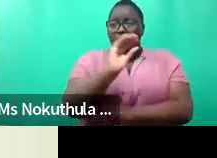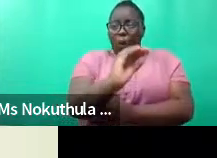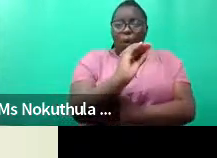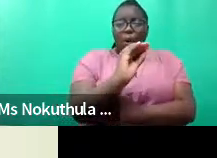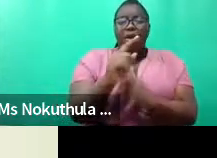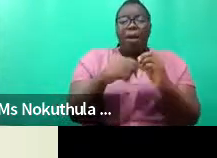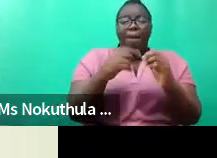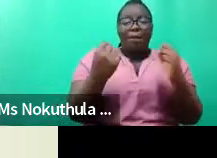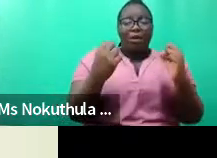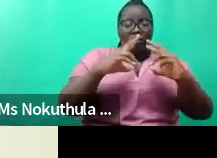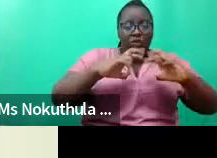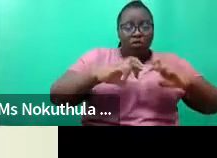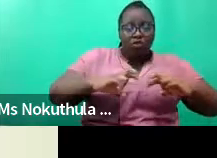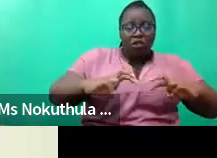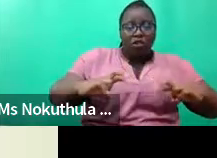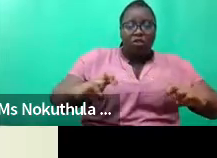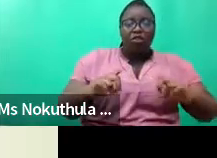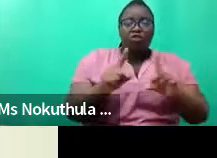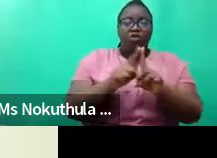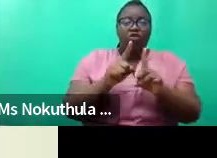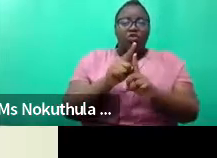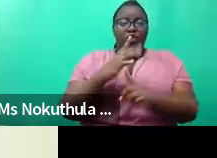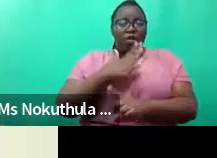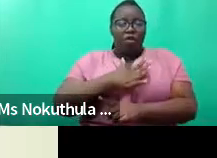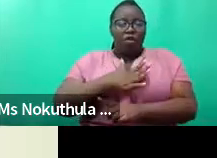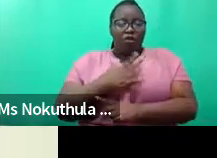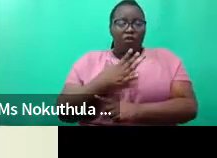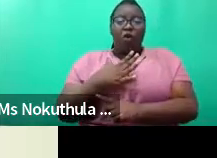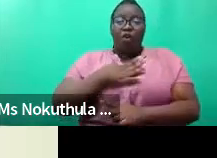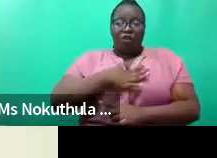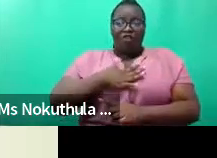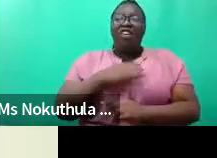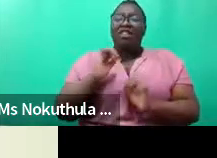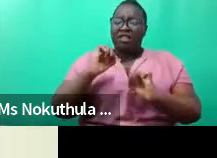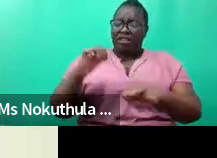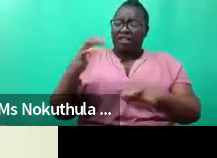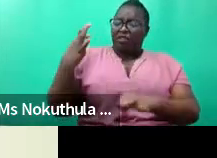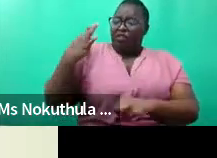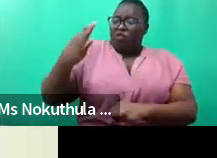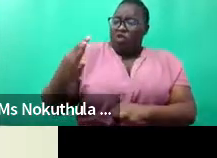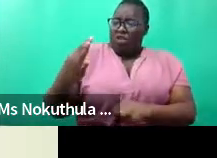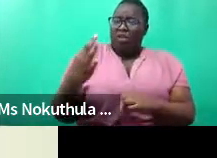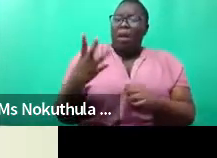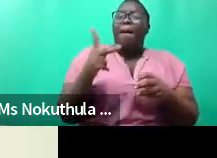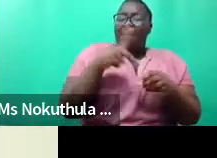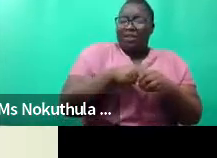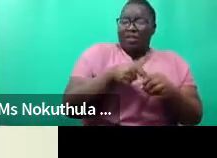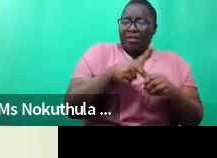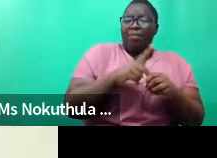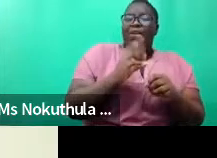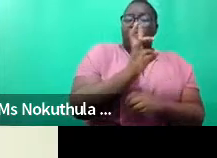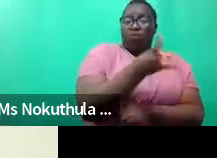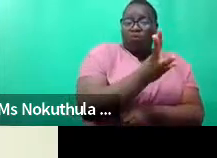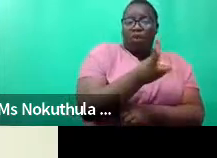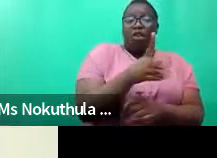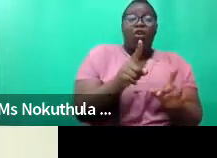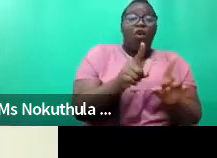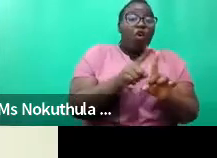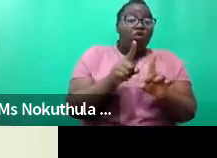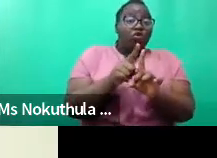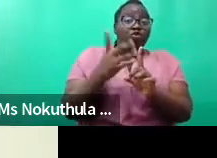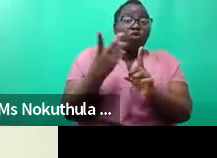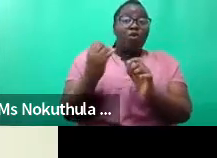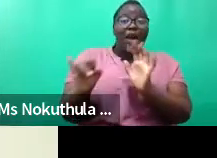really felt that they would voluntarily participate. How did we do that? We identified